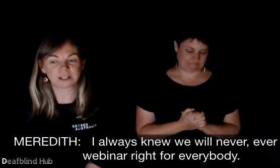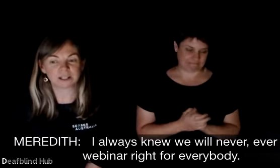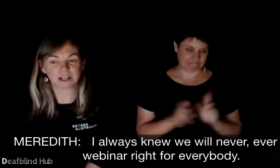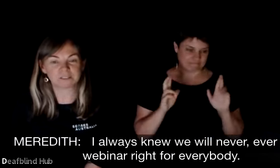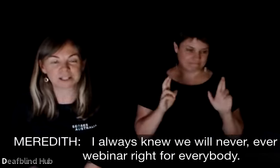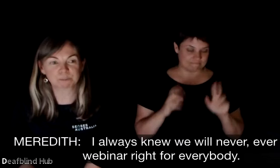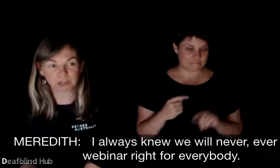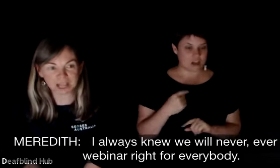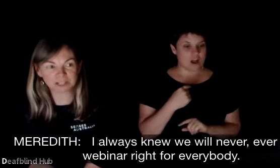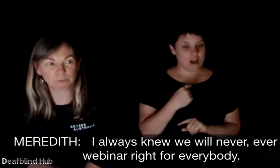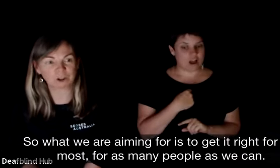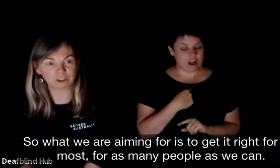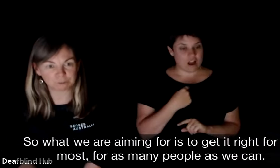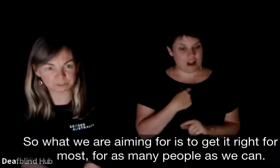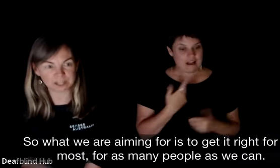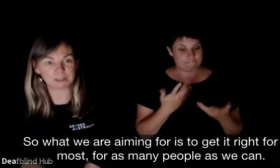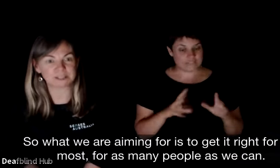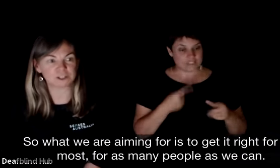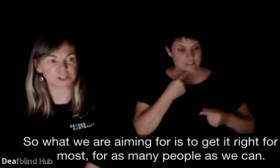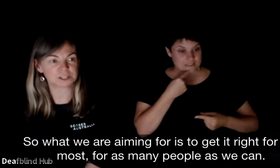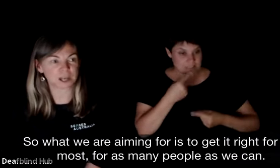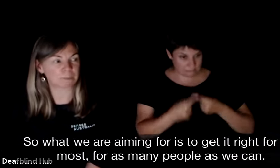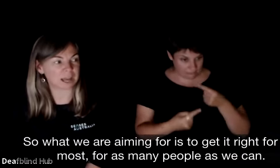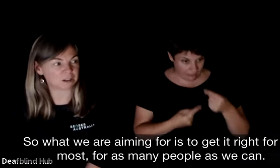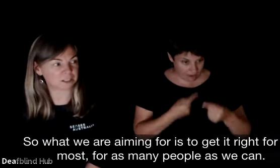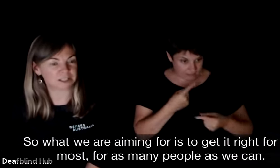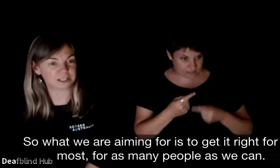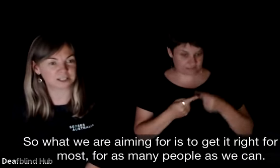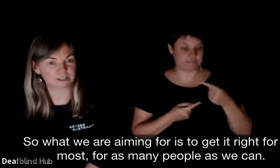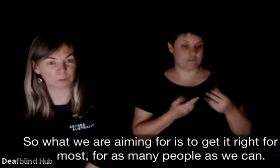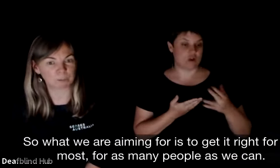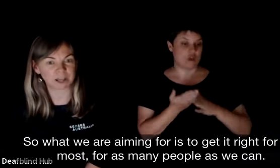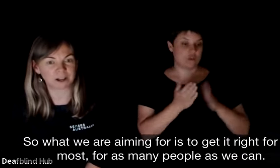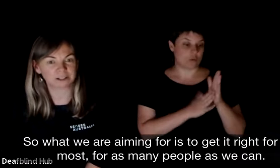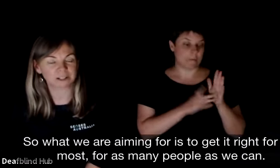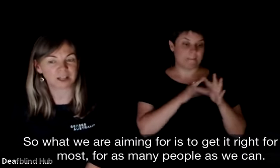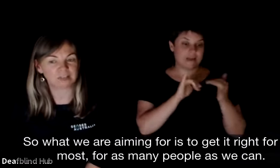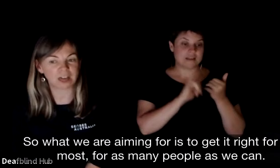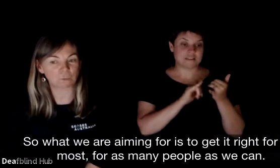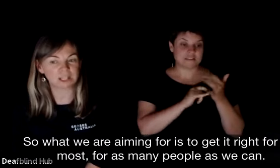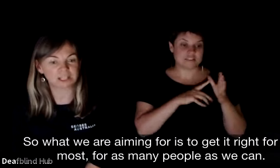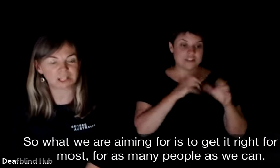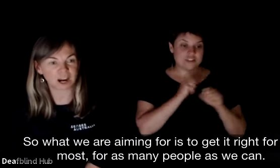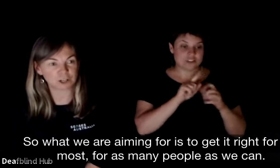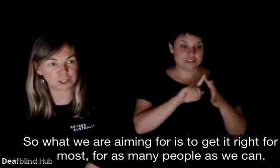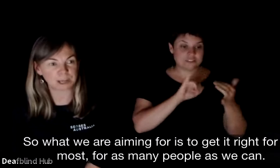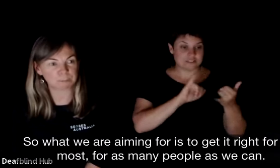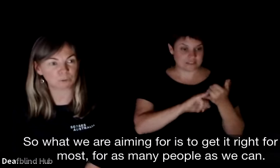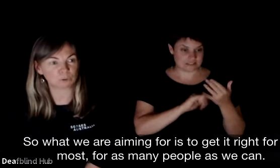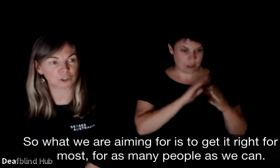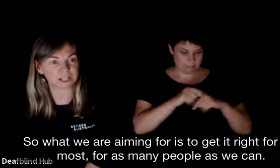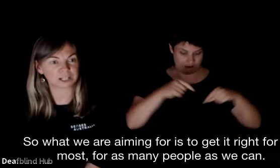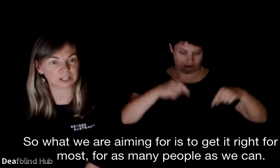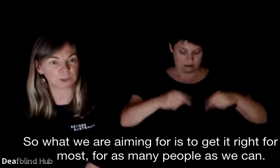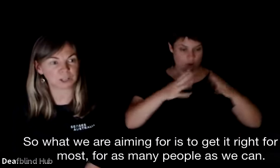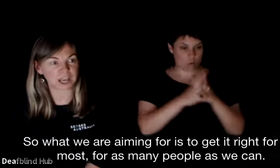I have explained when I've sent messages about this webinar that we encourage